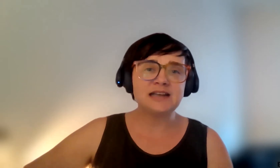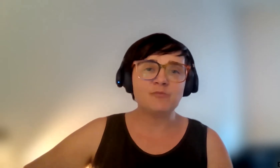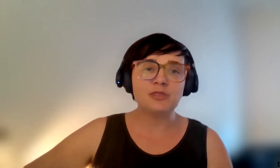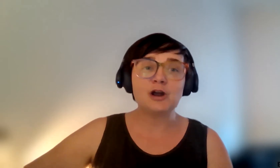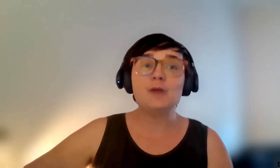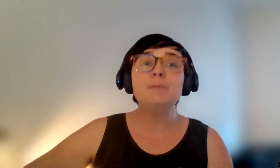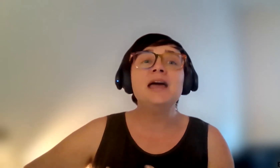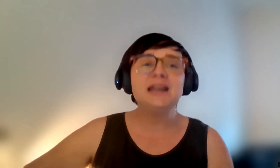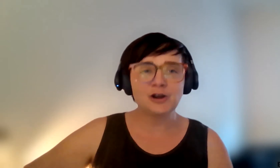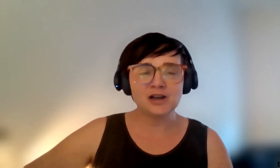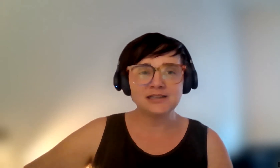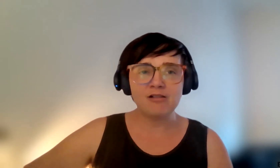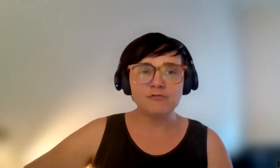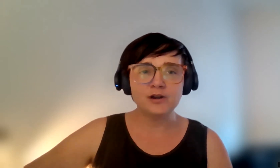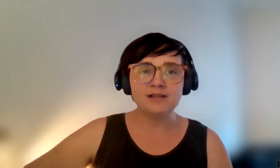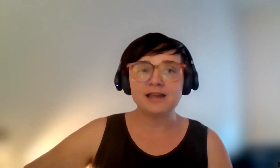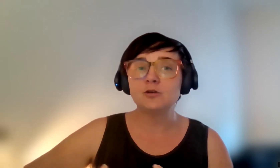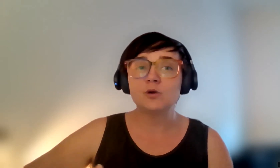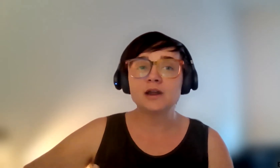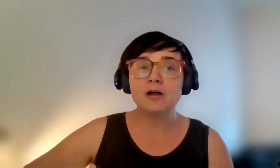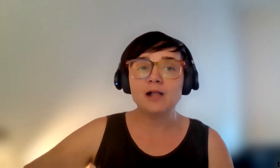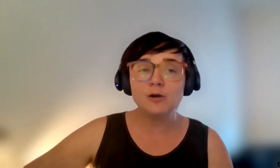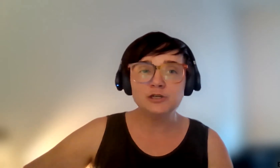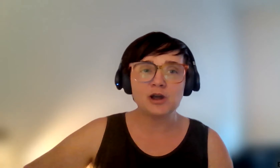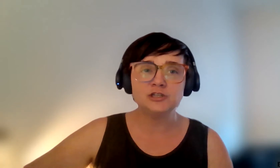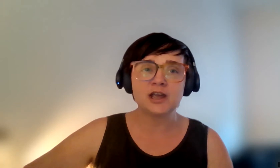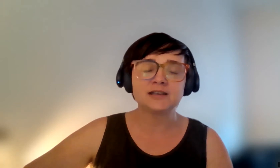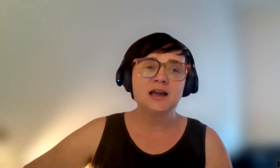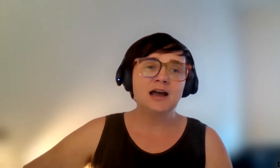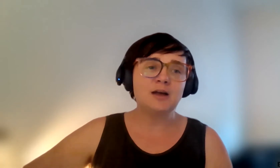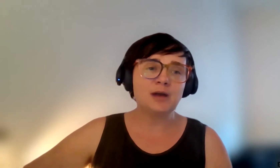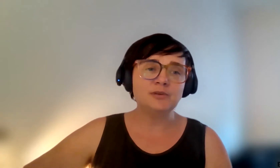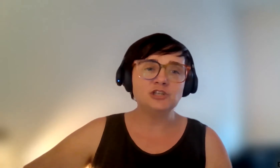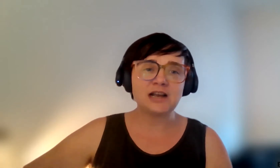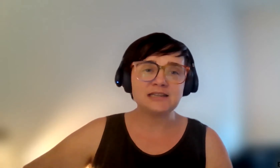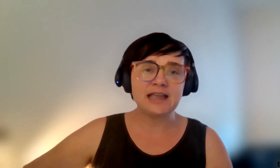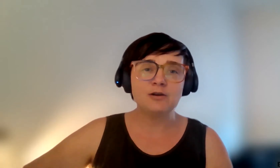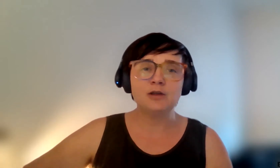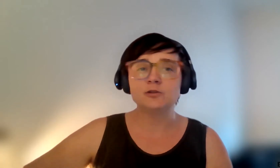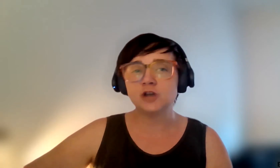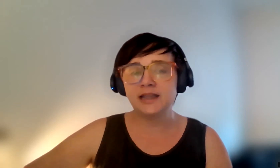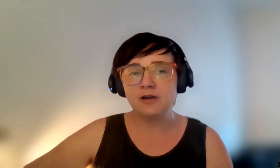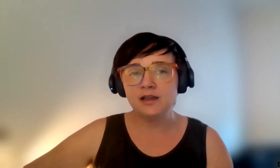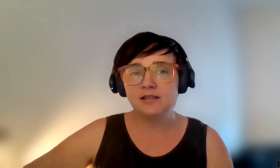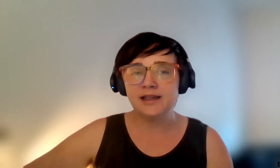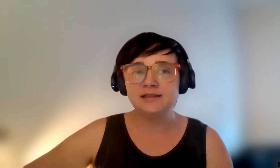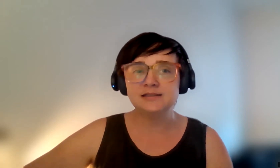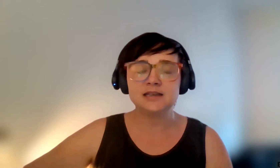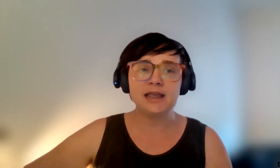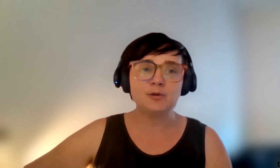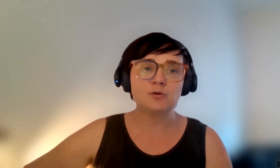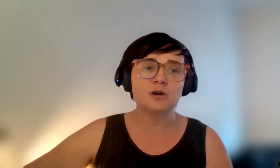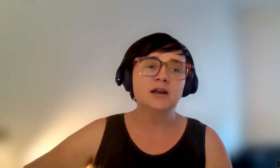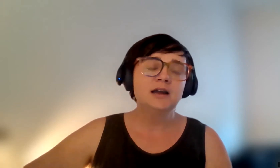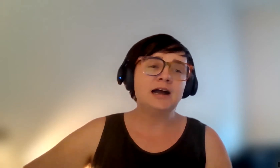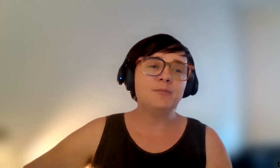that have paid staff, but there are many across California, like the NorCal Outreach Project up in Shasta County, or the Tri-County